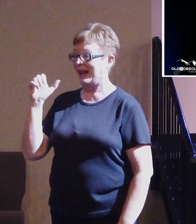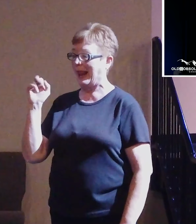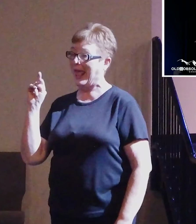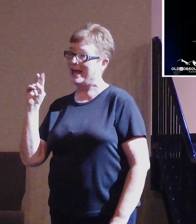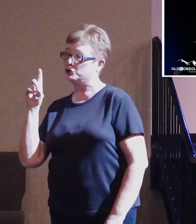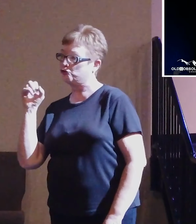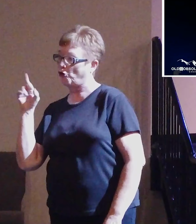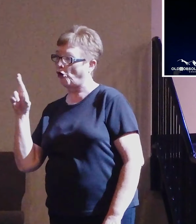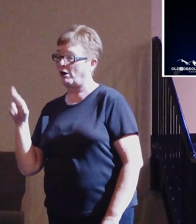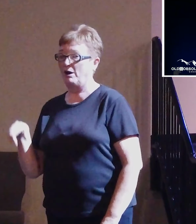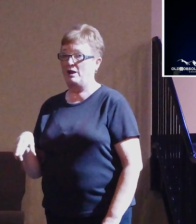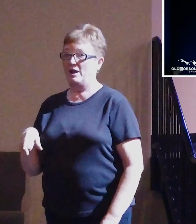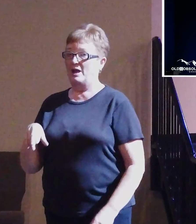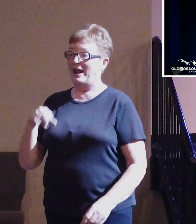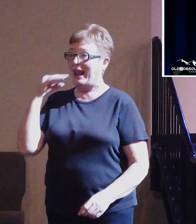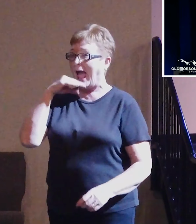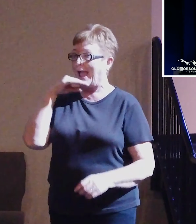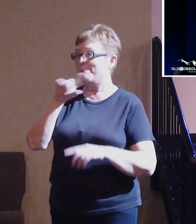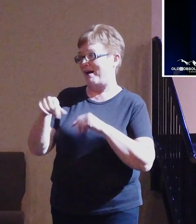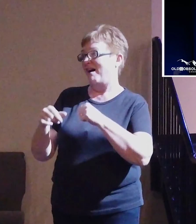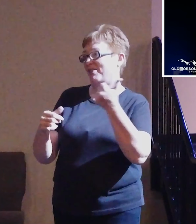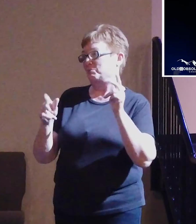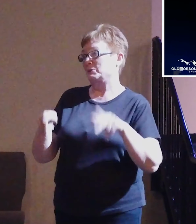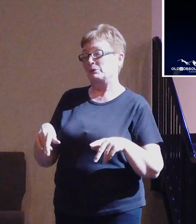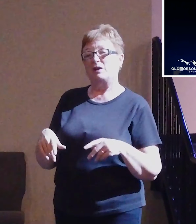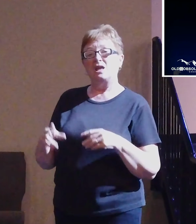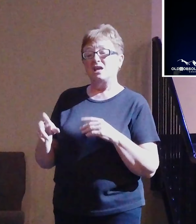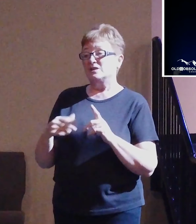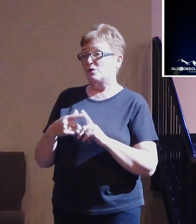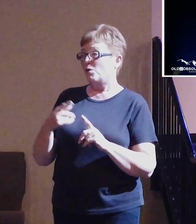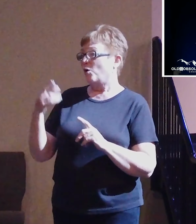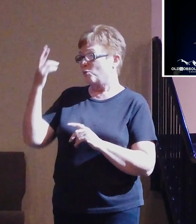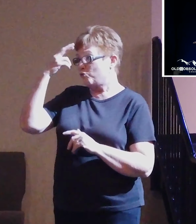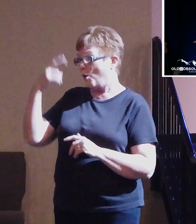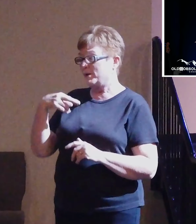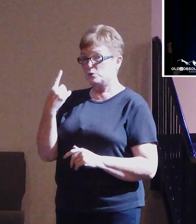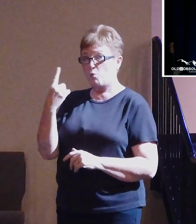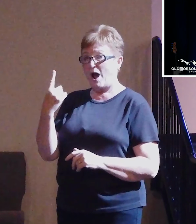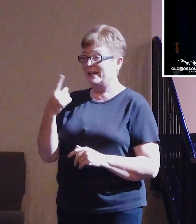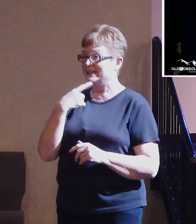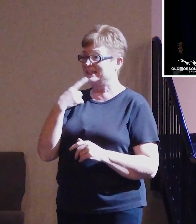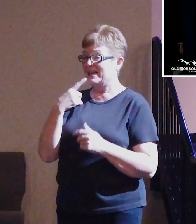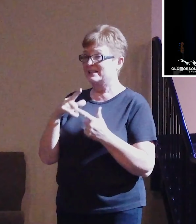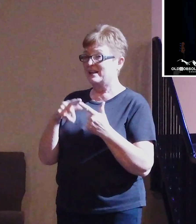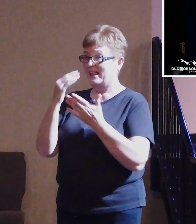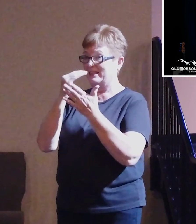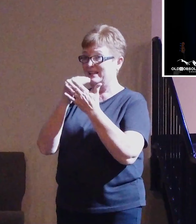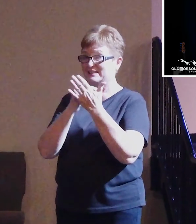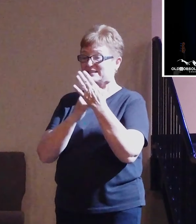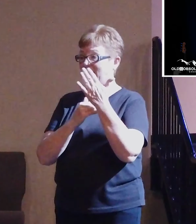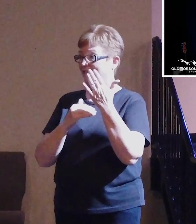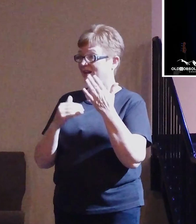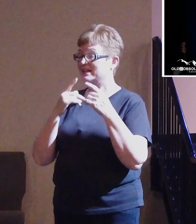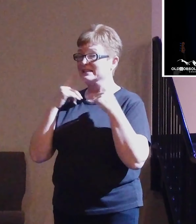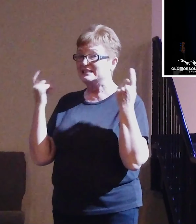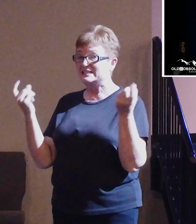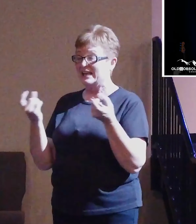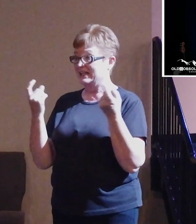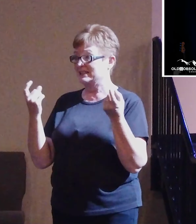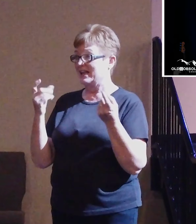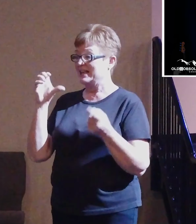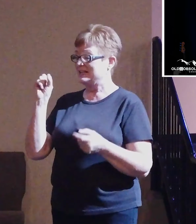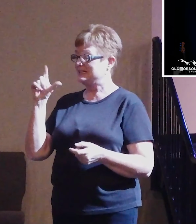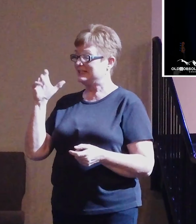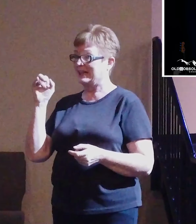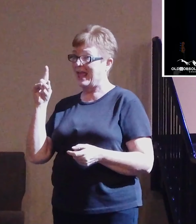There's nothing redemptive about slander. In Romans 1, for instance, it appears in a list of sins along with